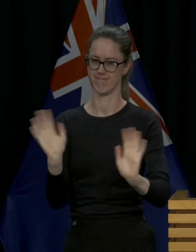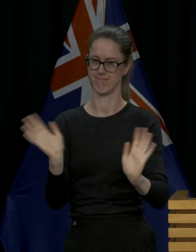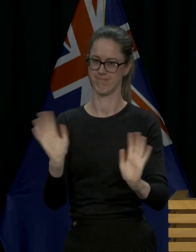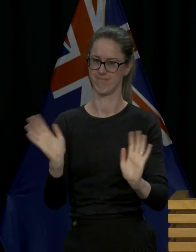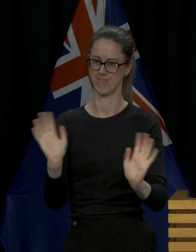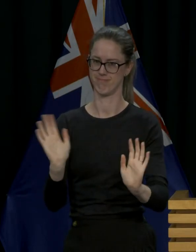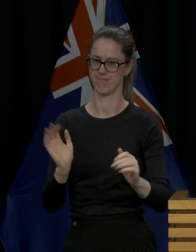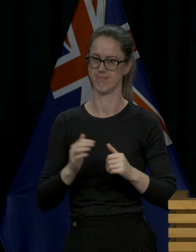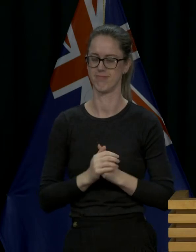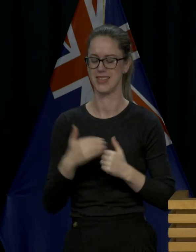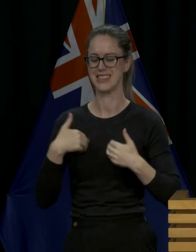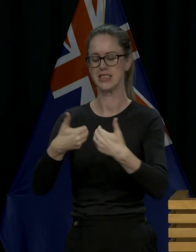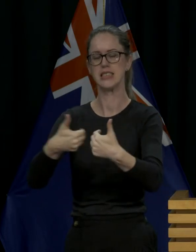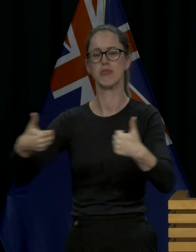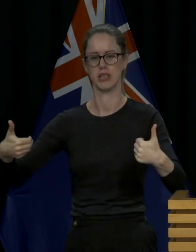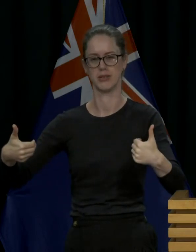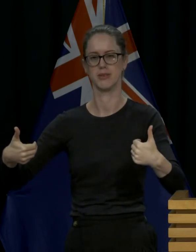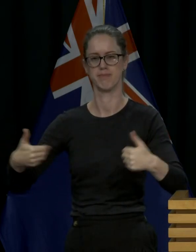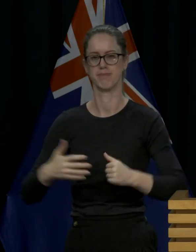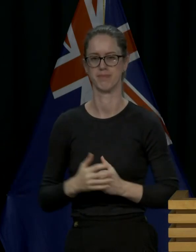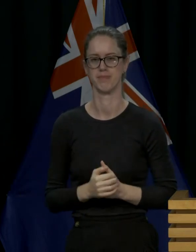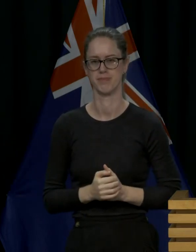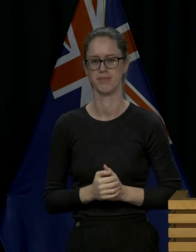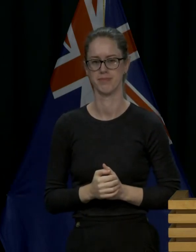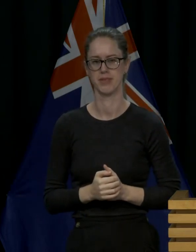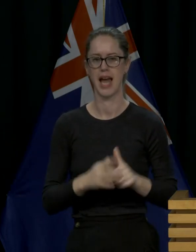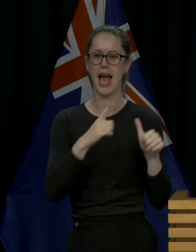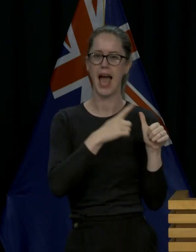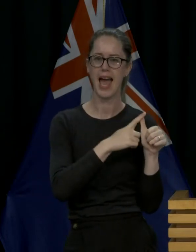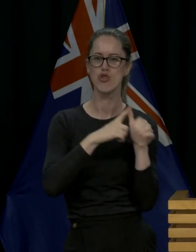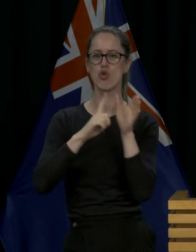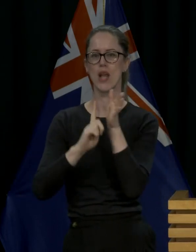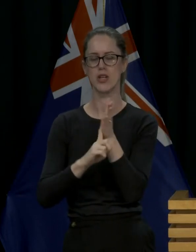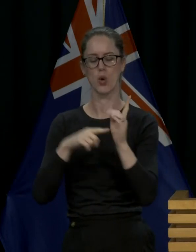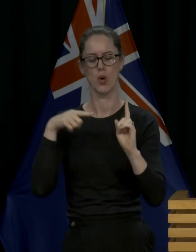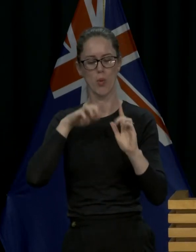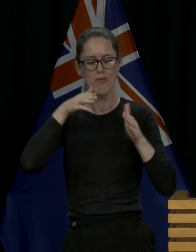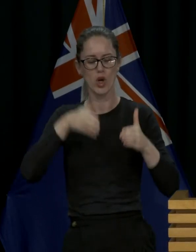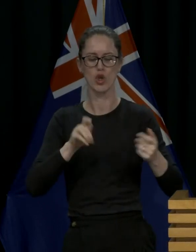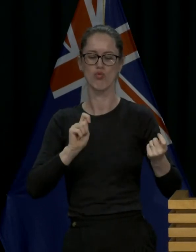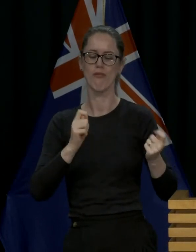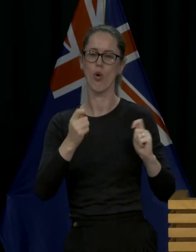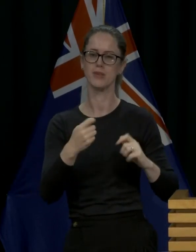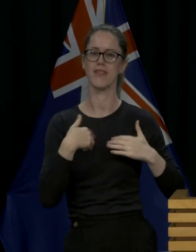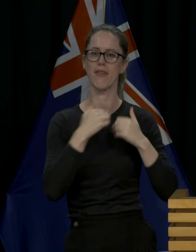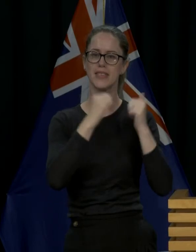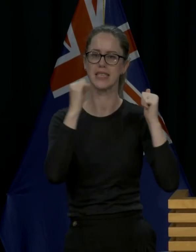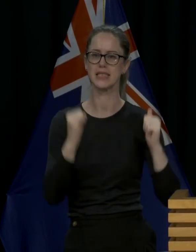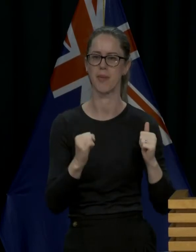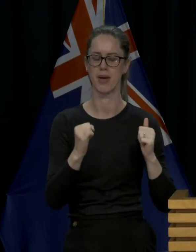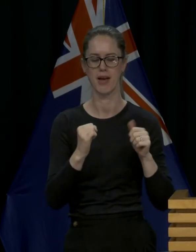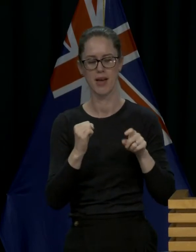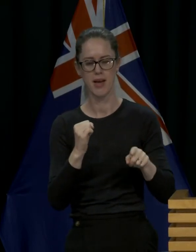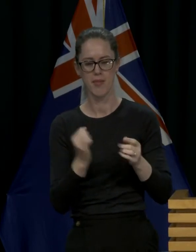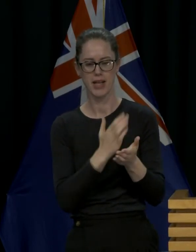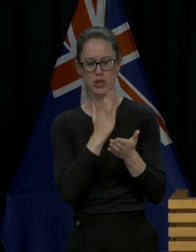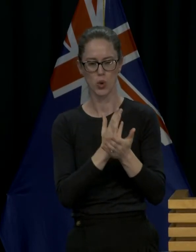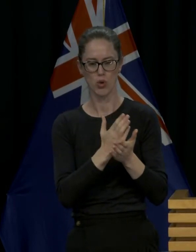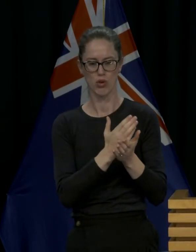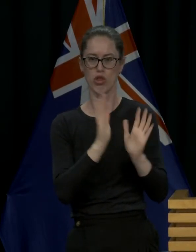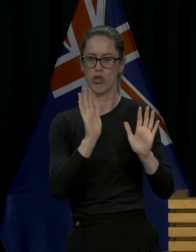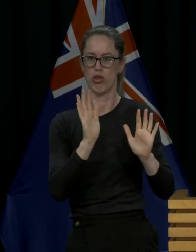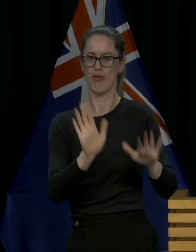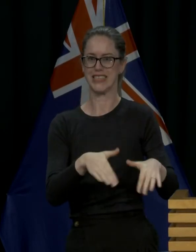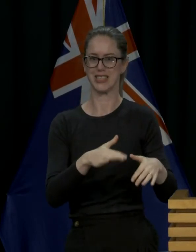the day-to-day of COVID. Andrew will ensure we continue these reforms, but also ensure that the remainder of the health